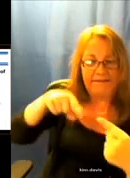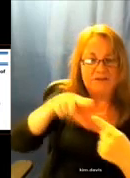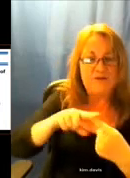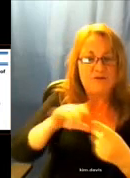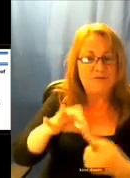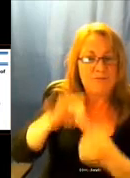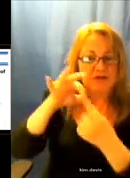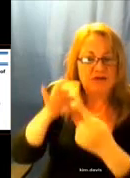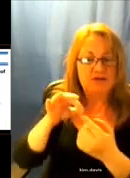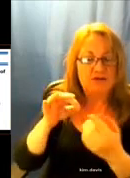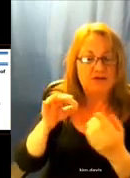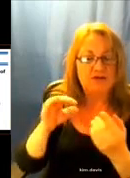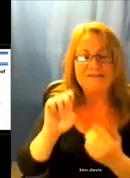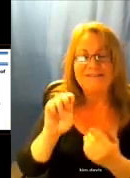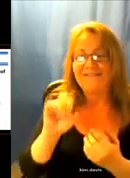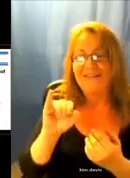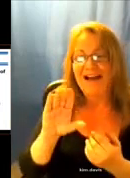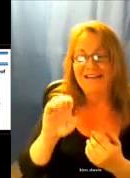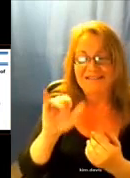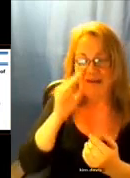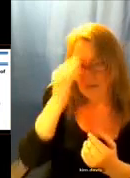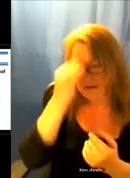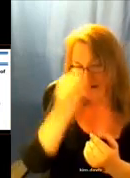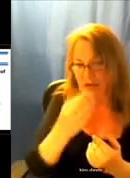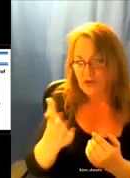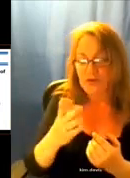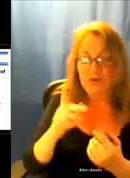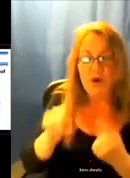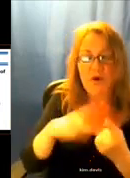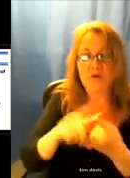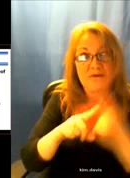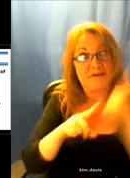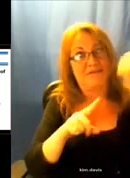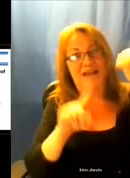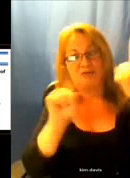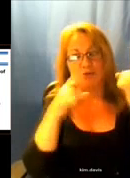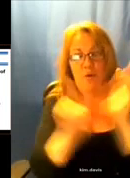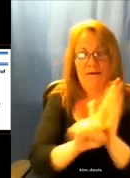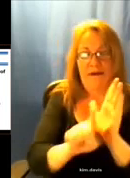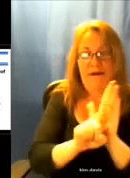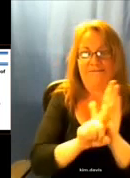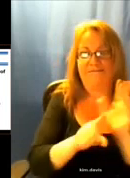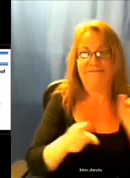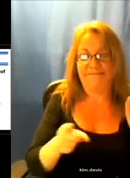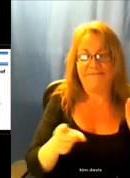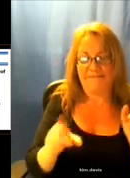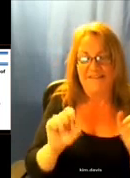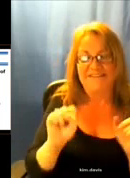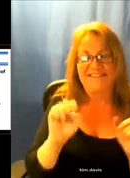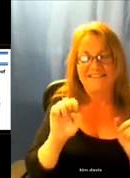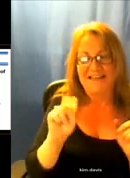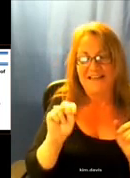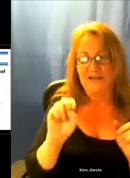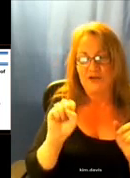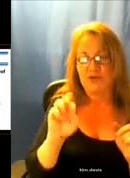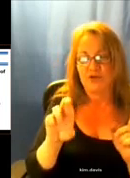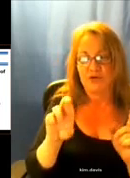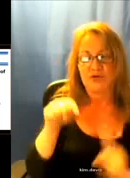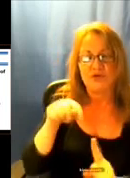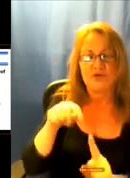one, if it's not one that is connecting with the information, having that